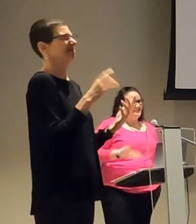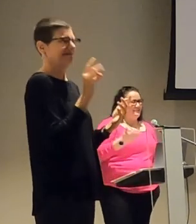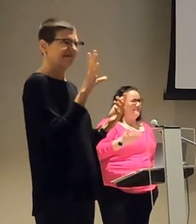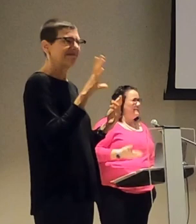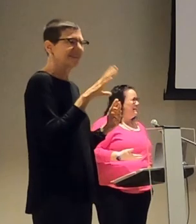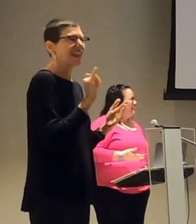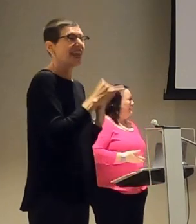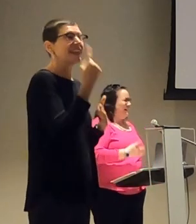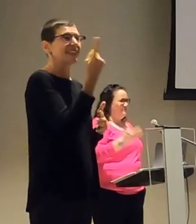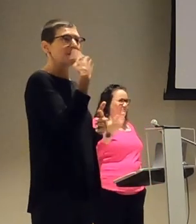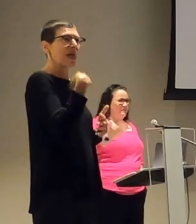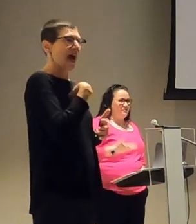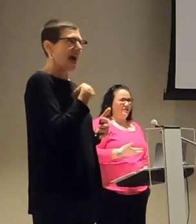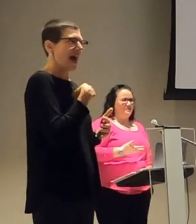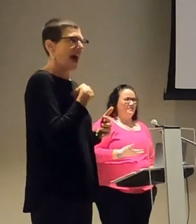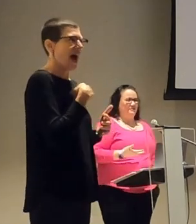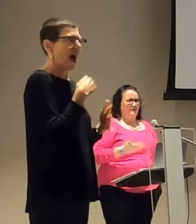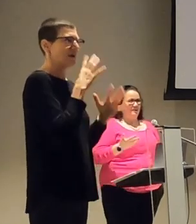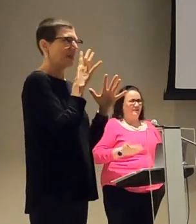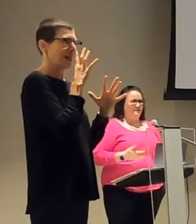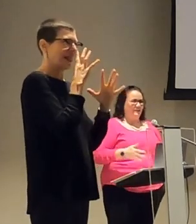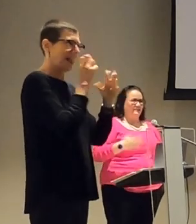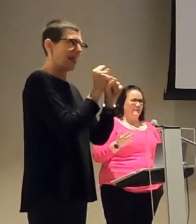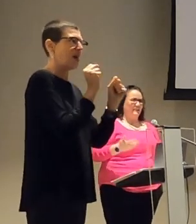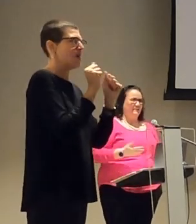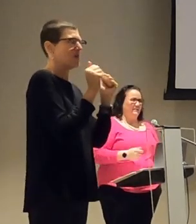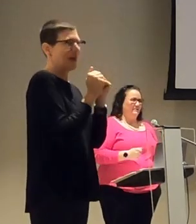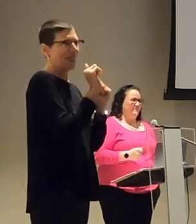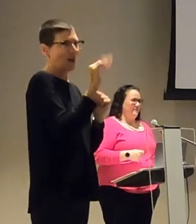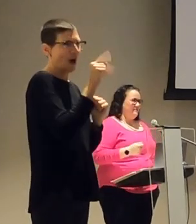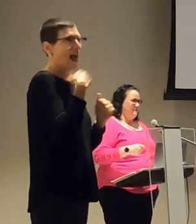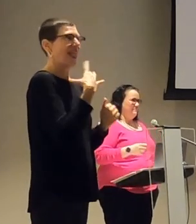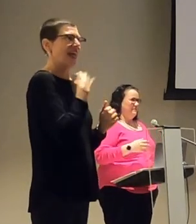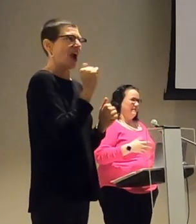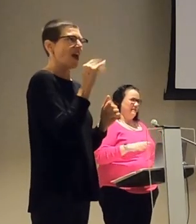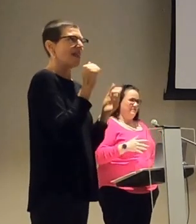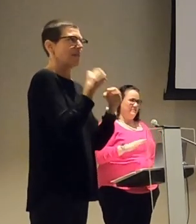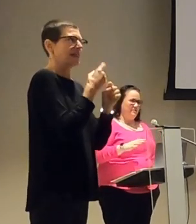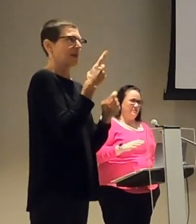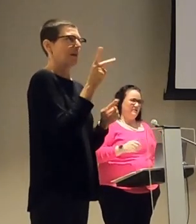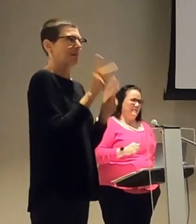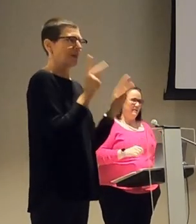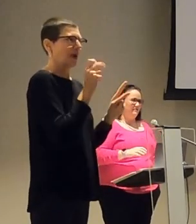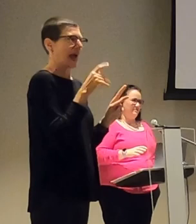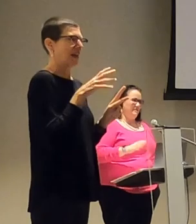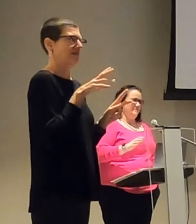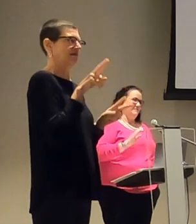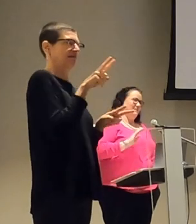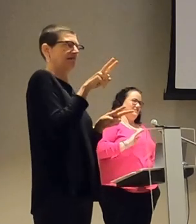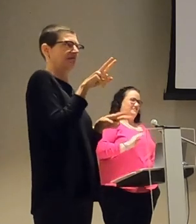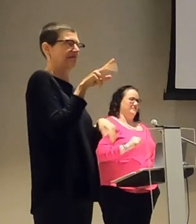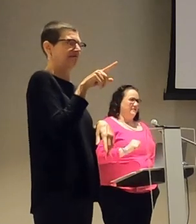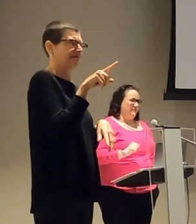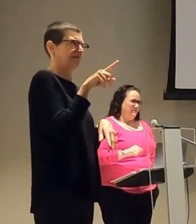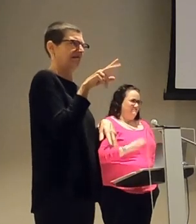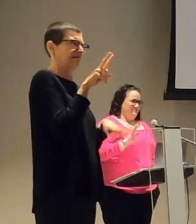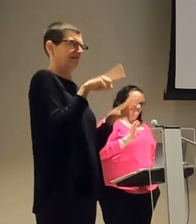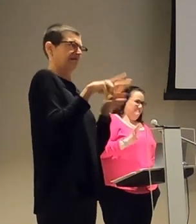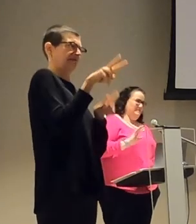is something I am drawn to in art. I like art that makes people kind of question things or maybe makes